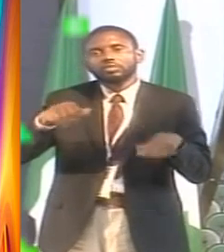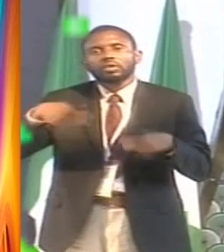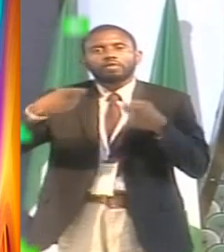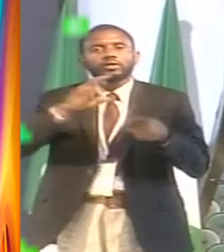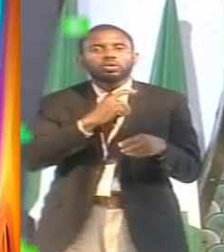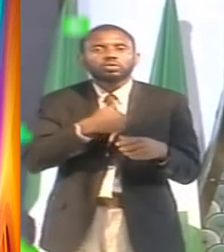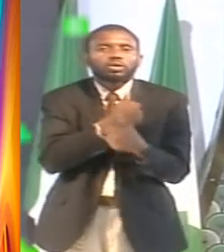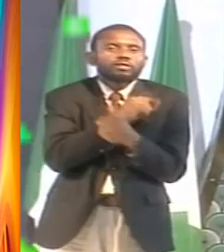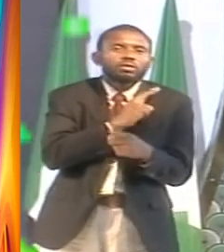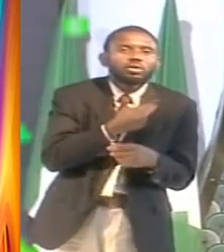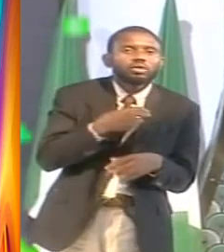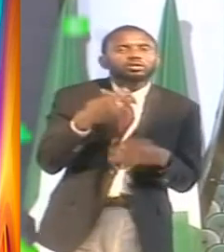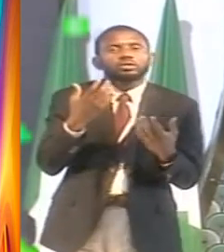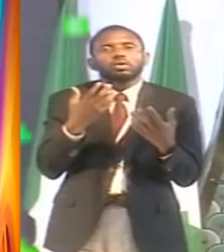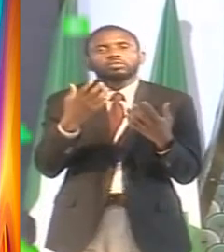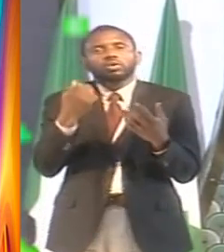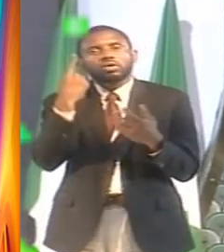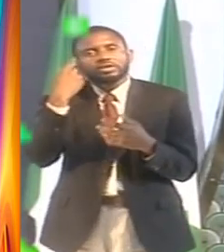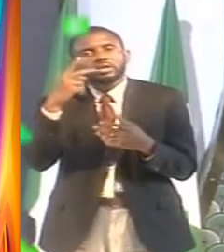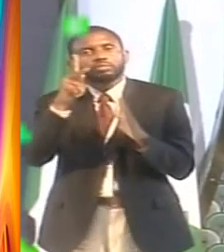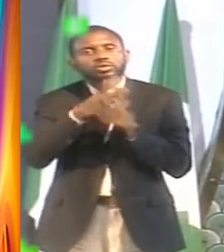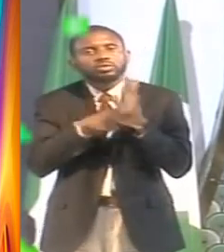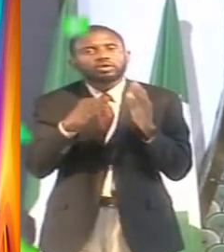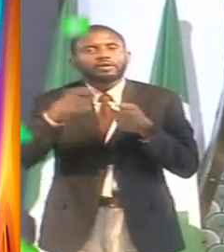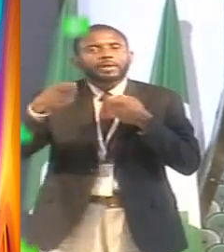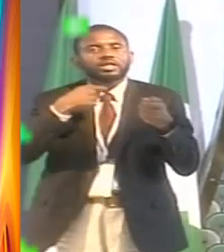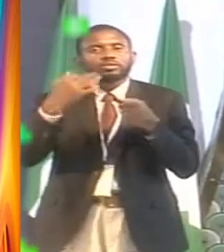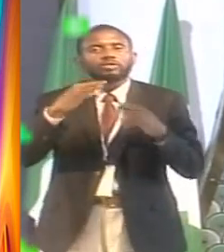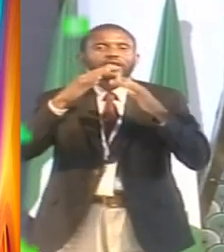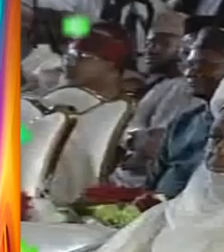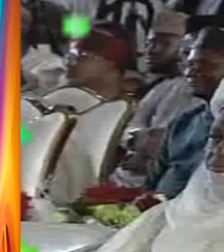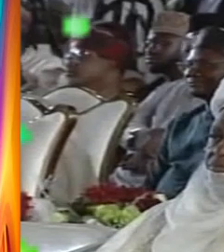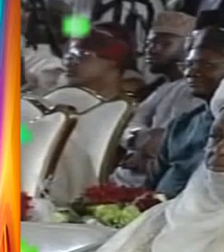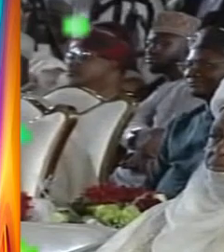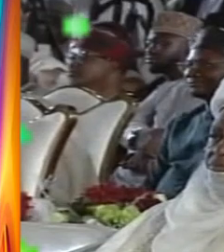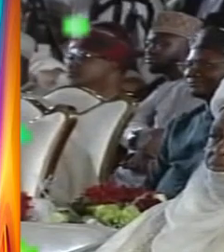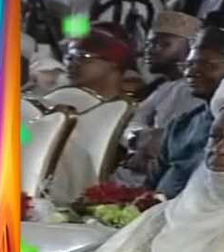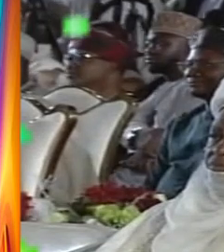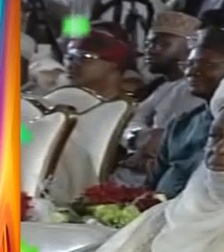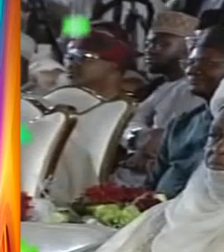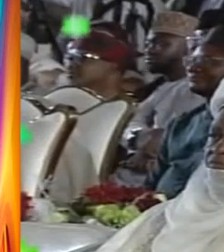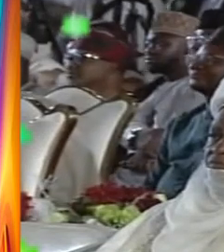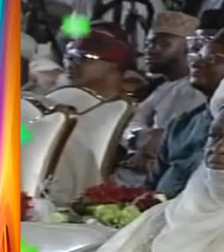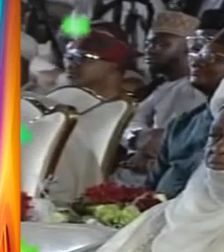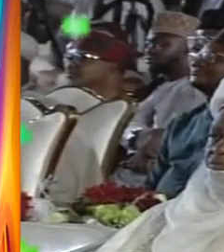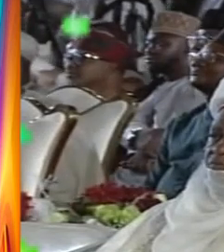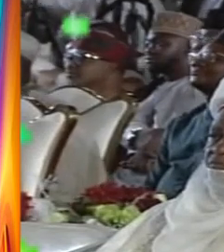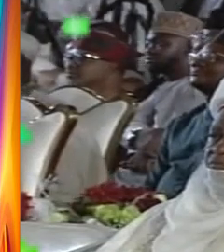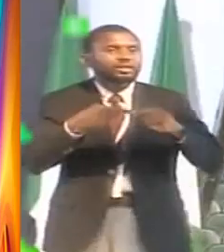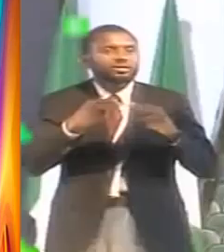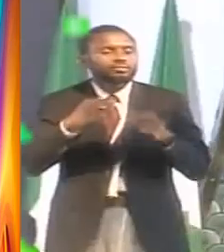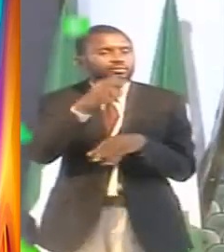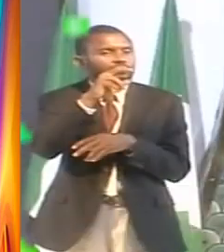us, and who understand the principles of the management of diversity. Now, we will not be nervous, and we really should not be